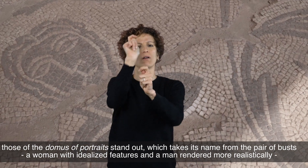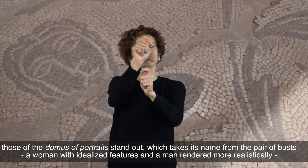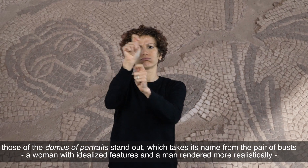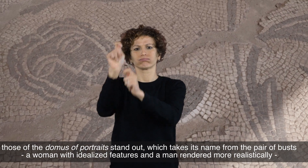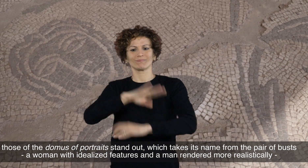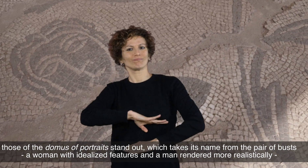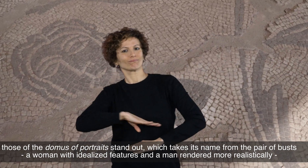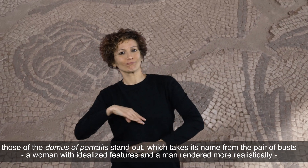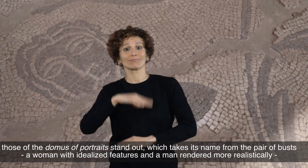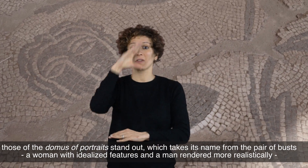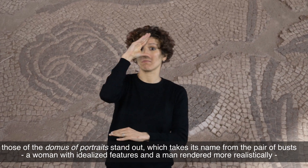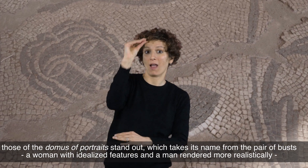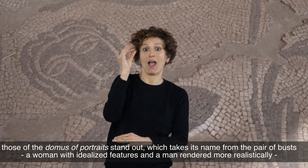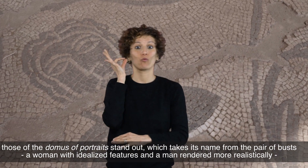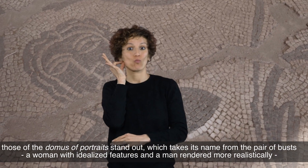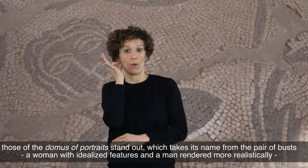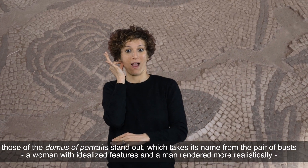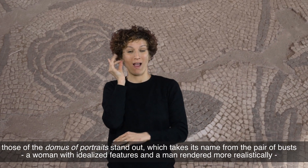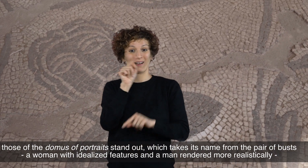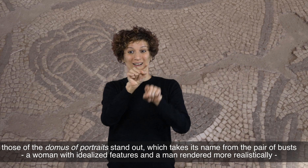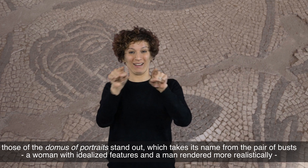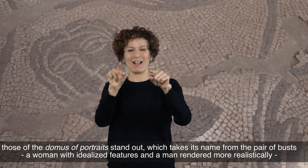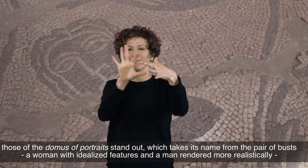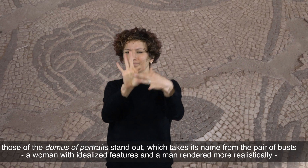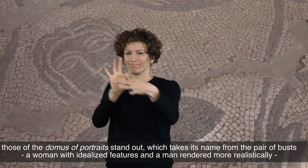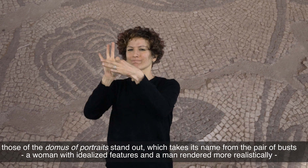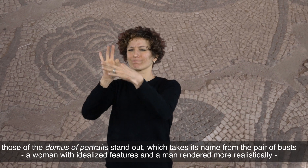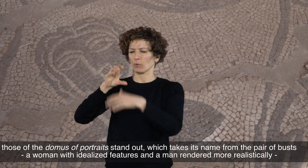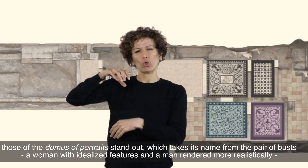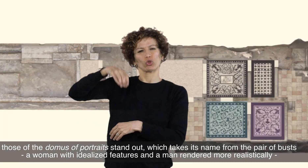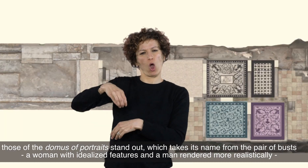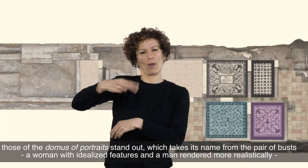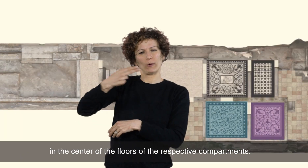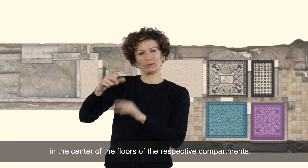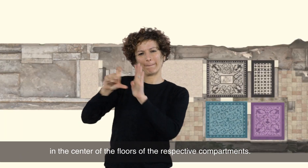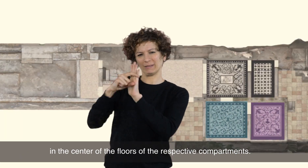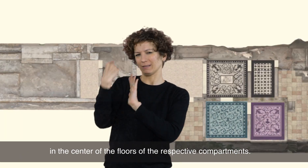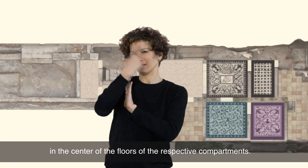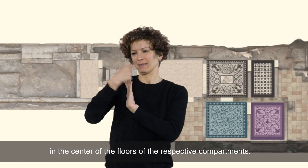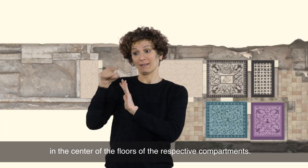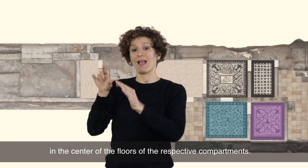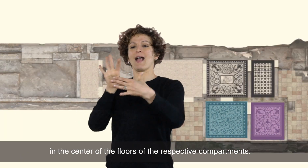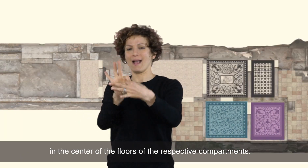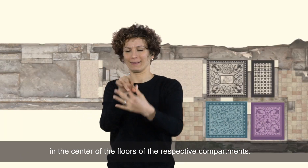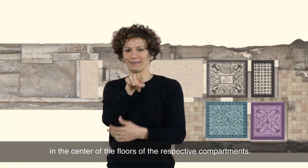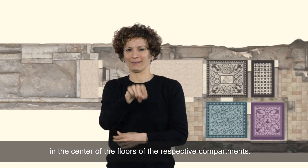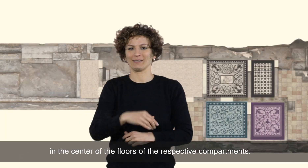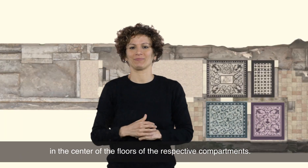with idealized features and a man rendered more realistically in the center of the floors of the